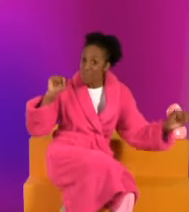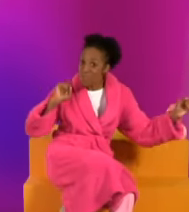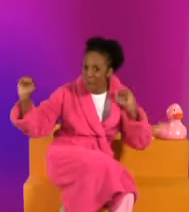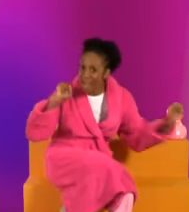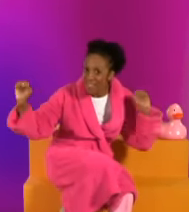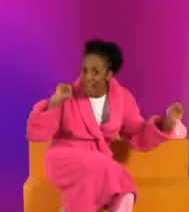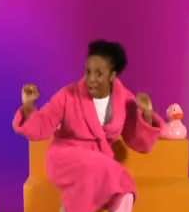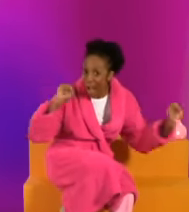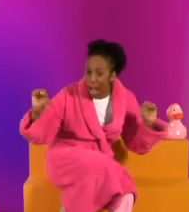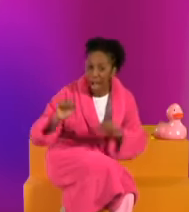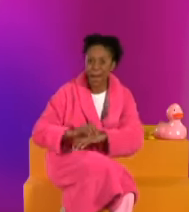It's bath time!